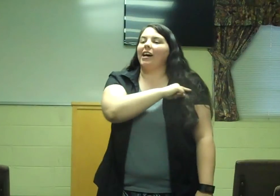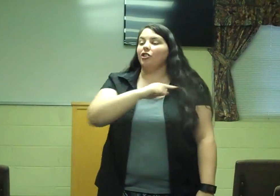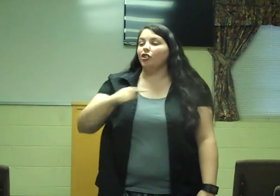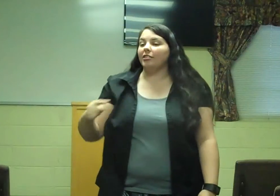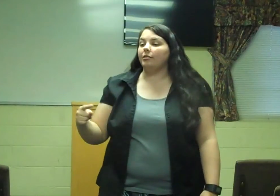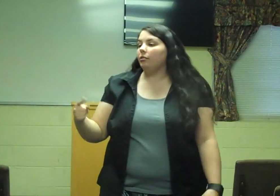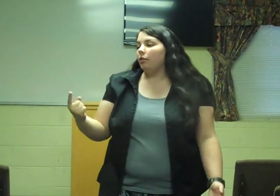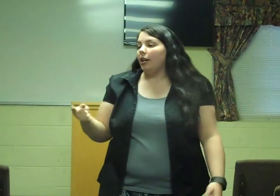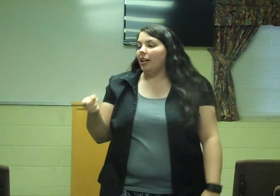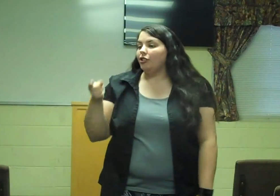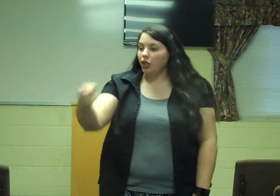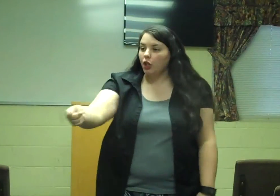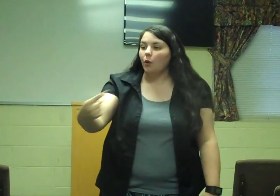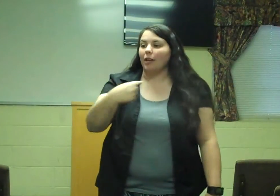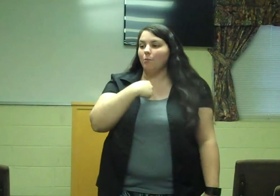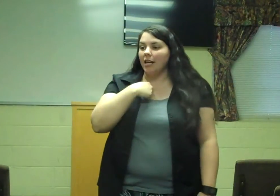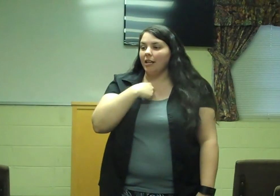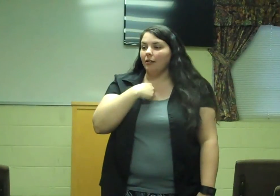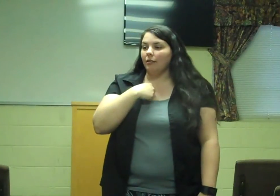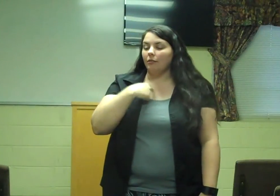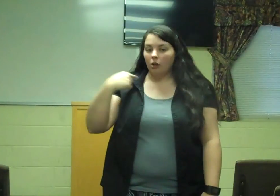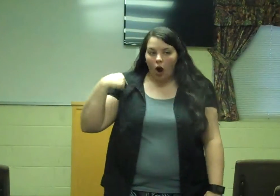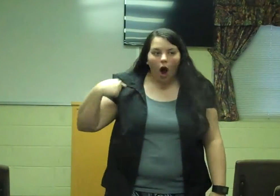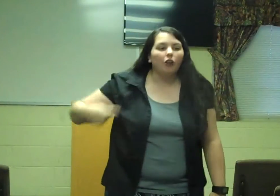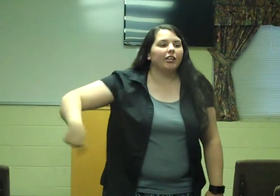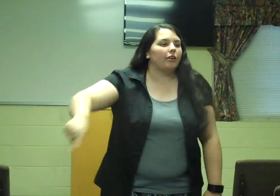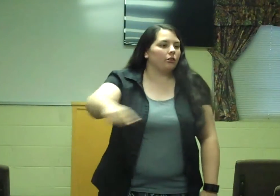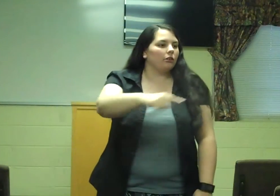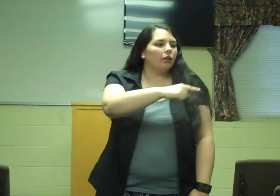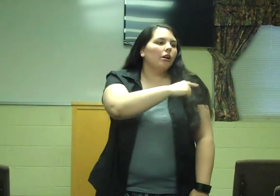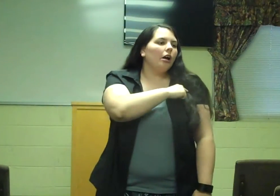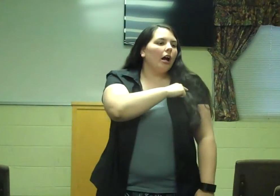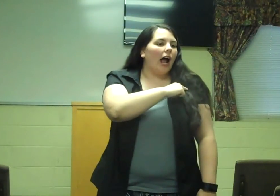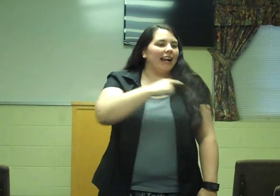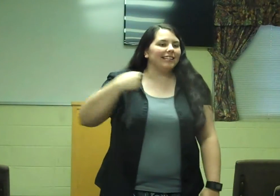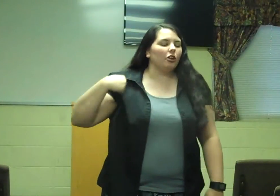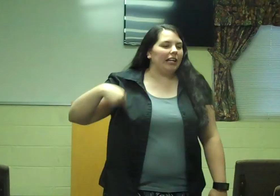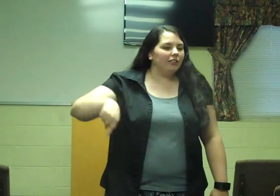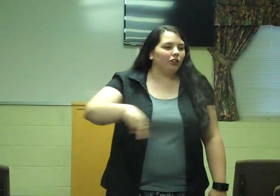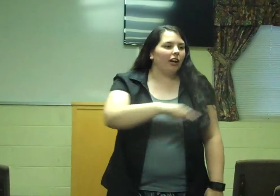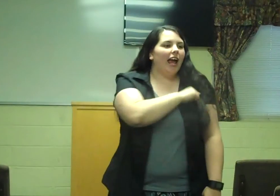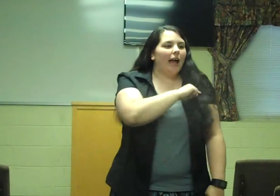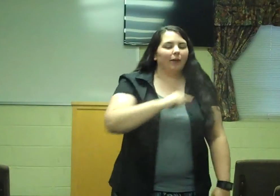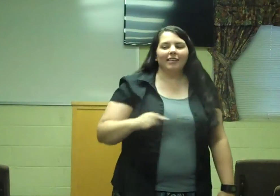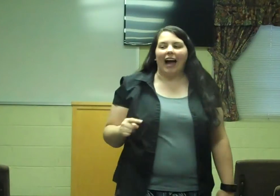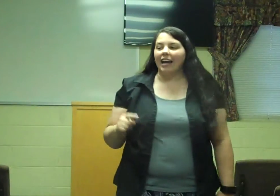because it's you and me all together. And it's a little easier. Because